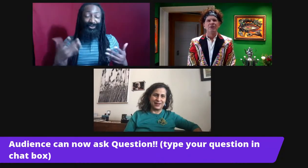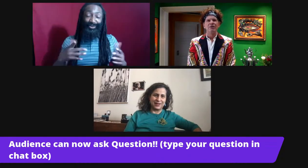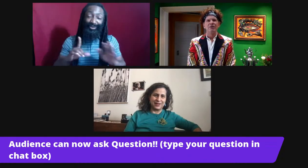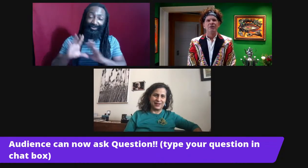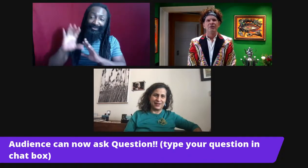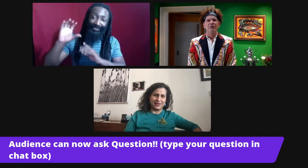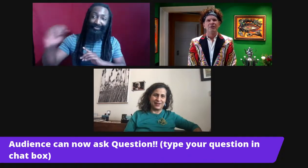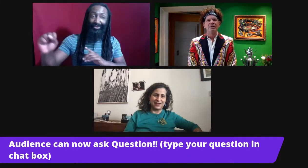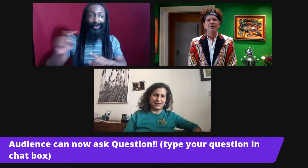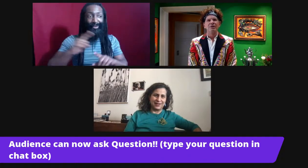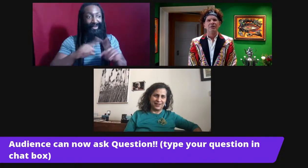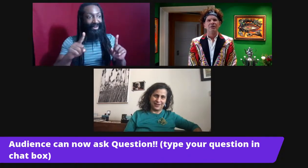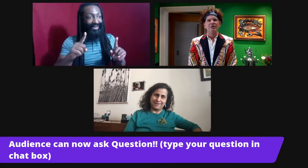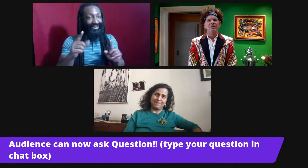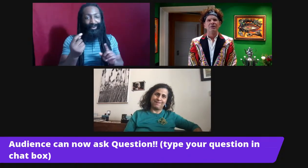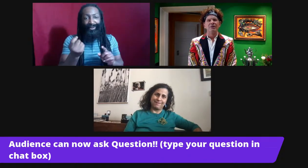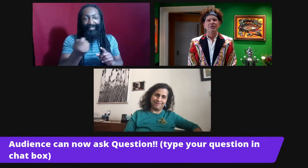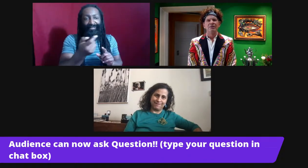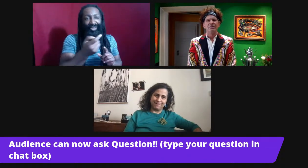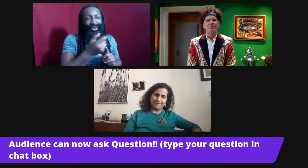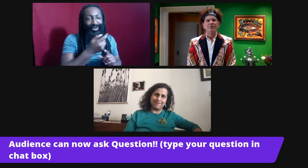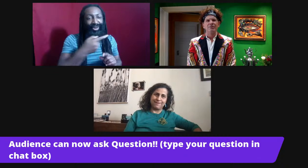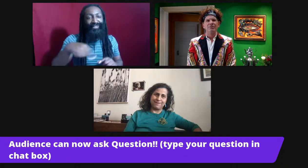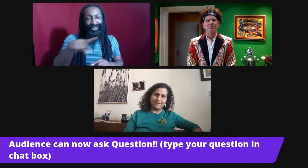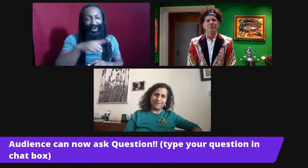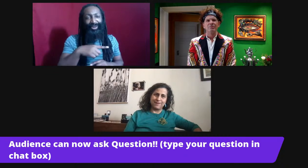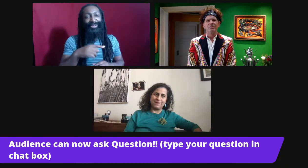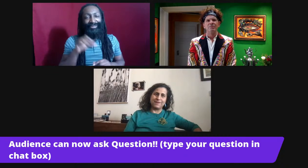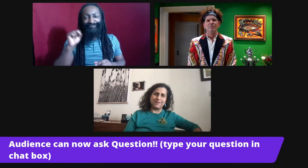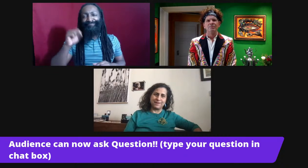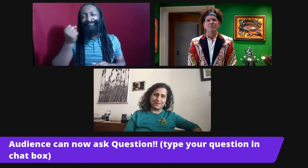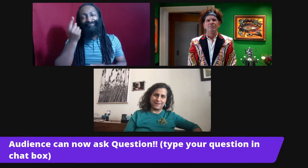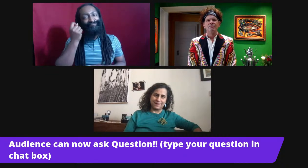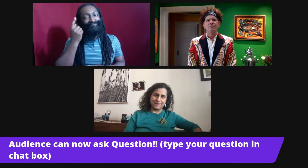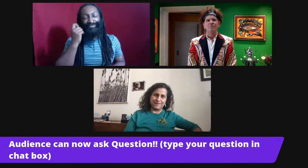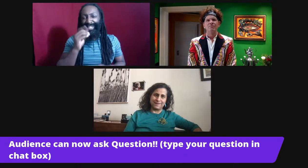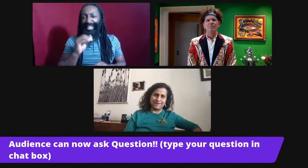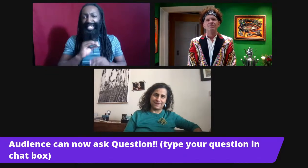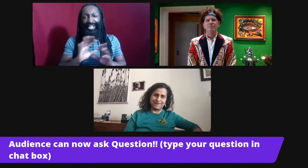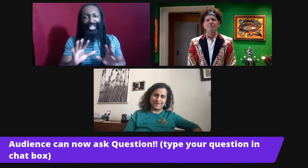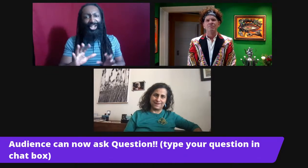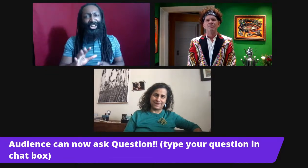able to buy and purchase deaf art, but this is far and in between.